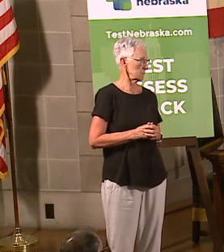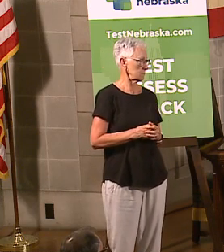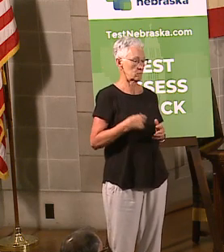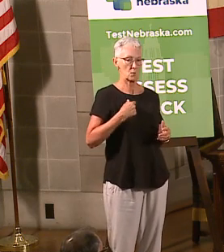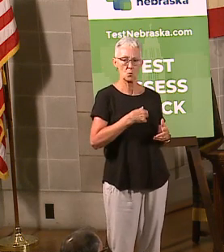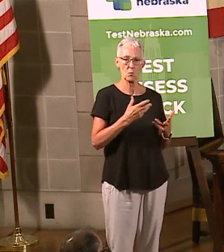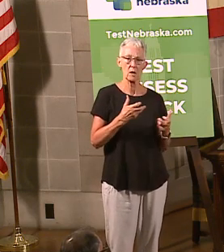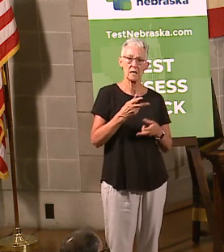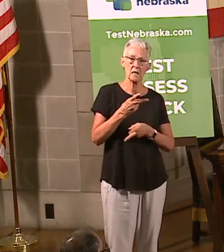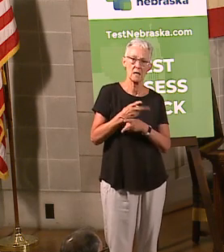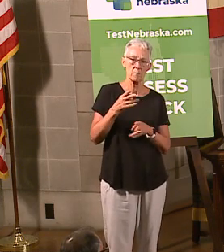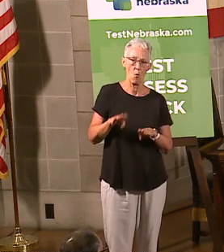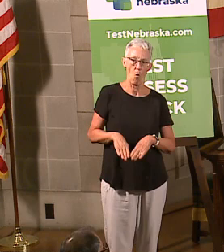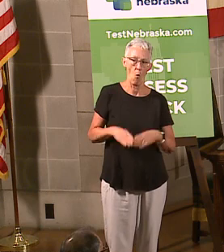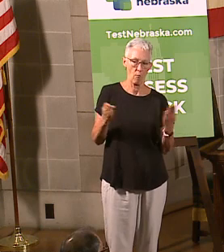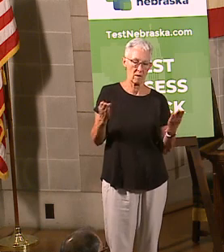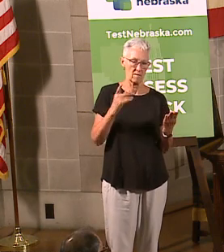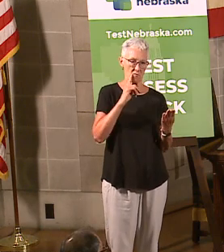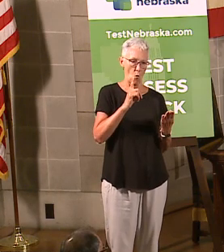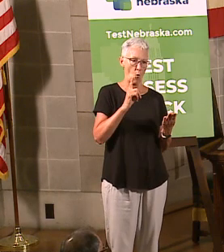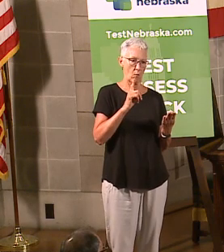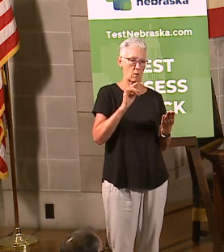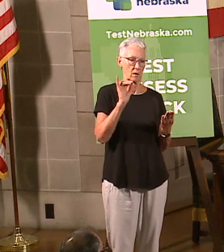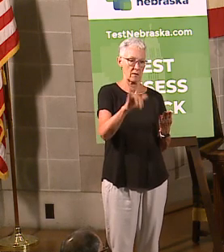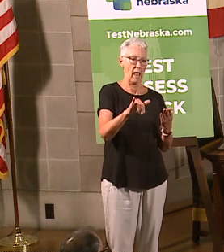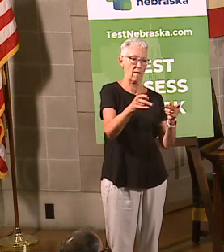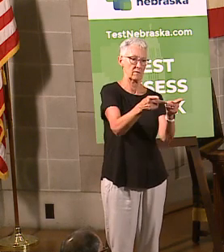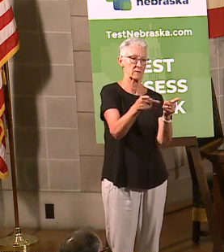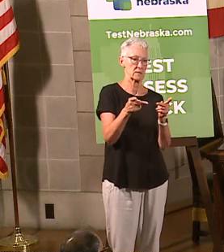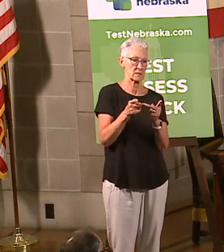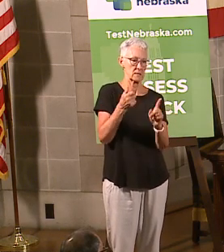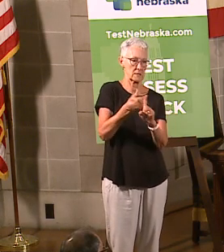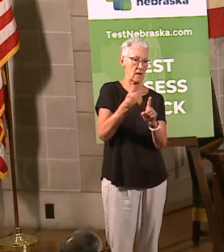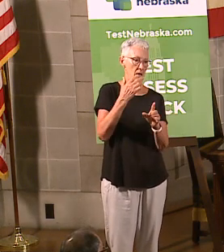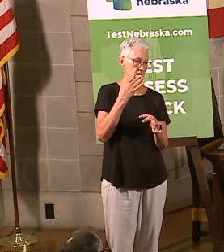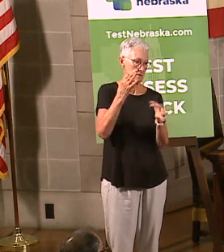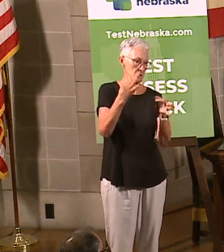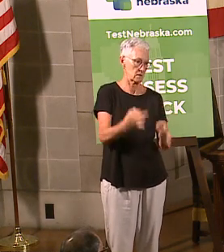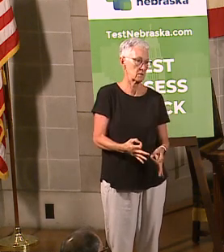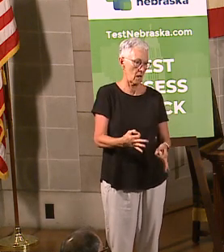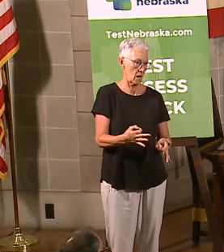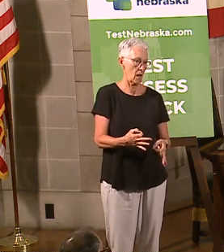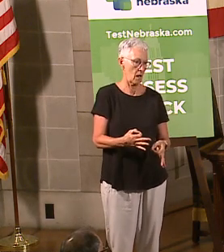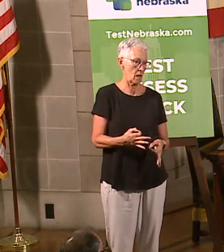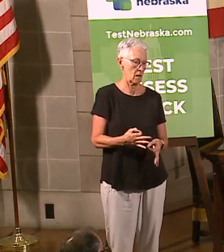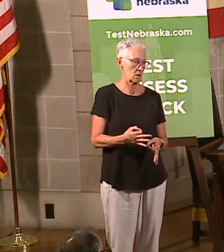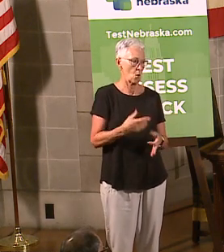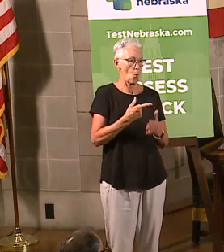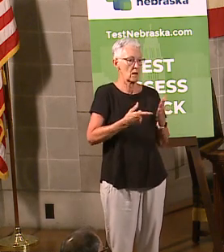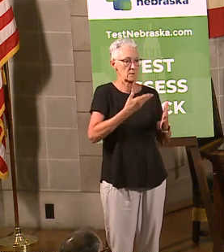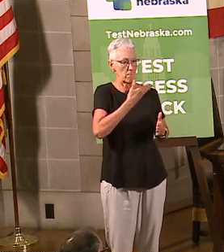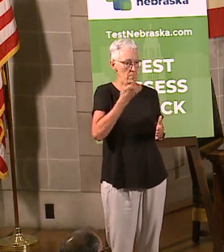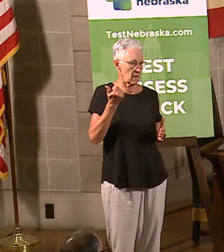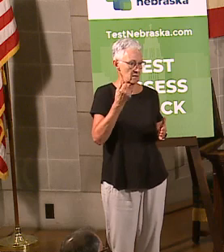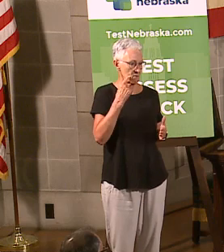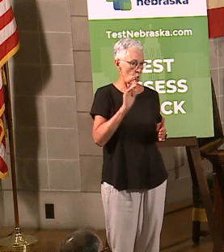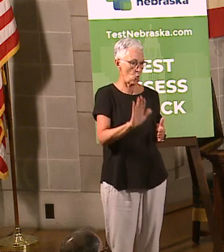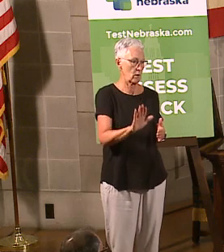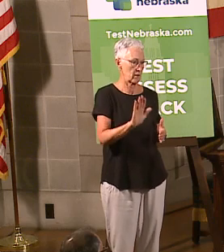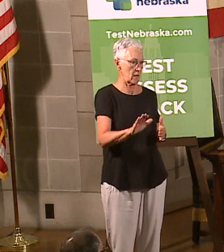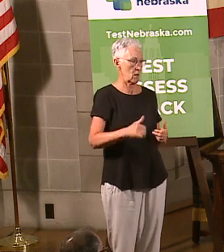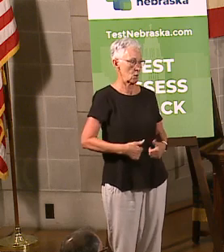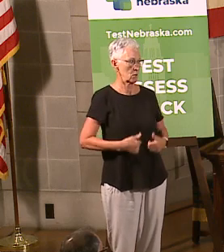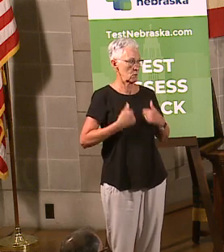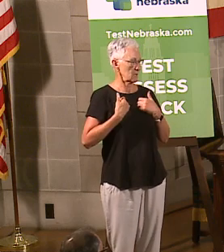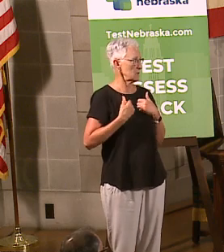keep that open for facilities and kind of what's in the best interest of their residents. Just for clarity, Felicia, you want to talk about what happens if somebody